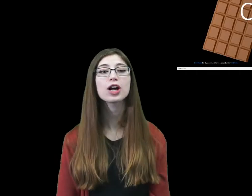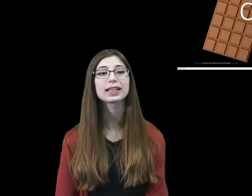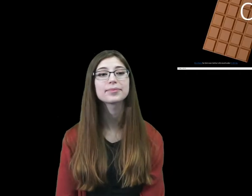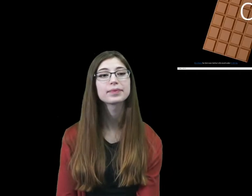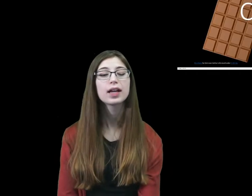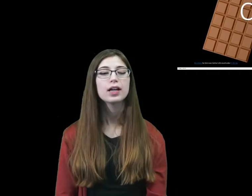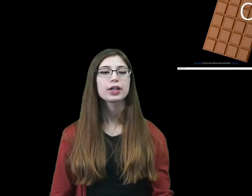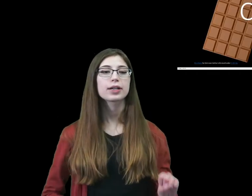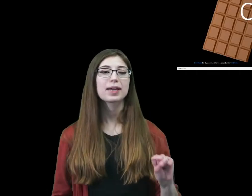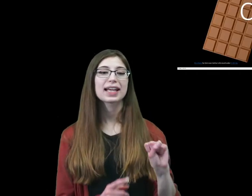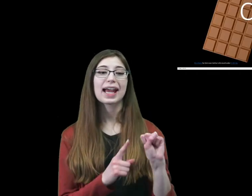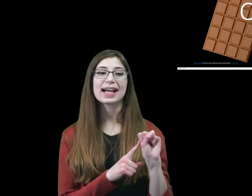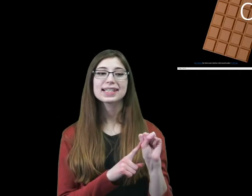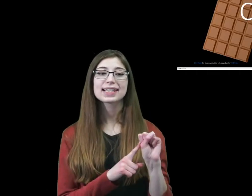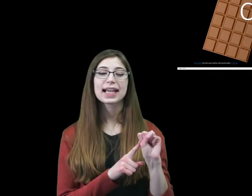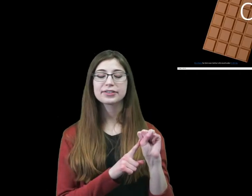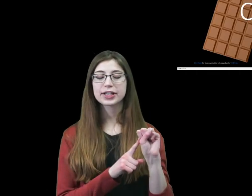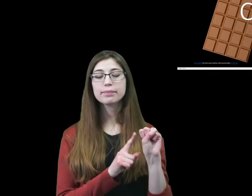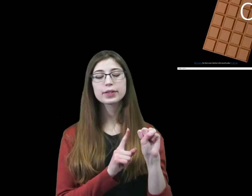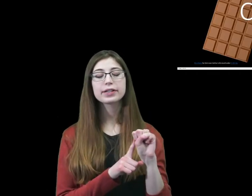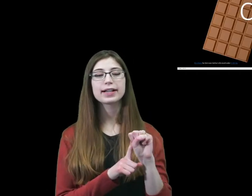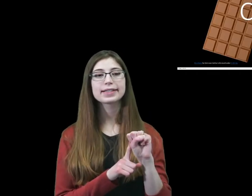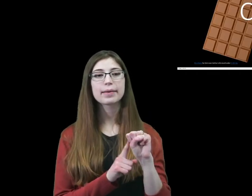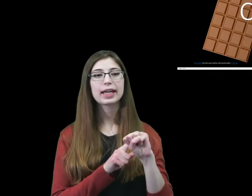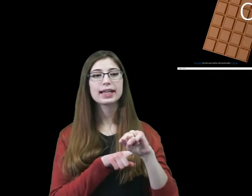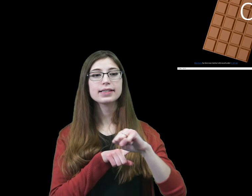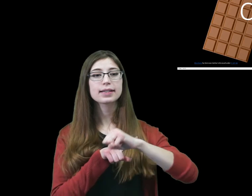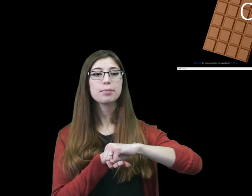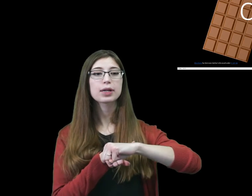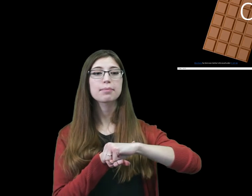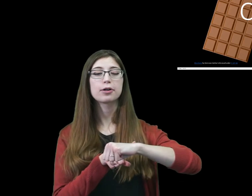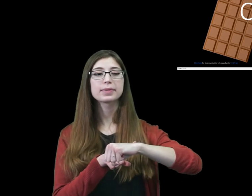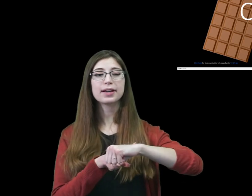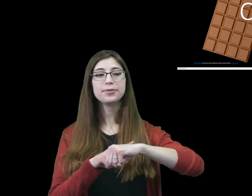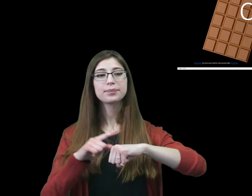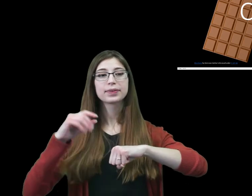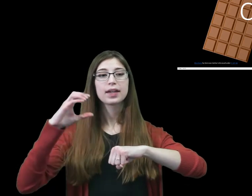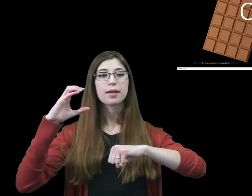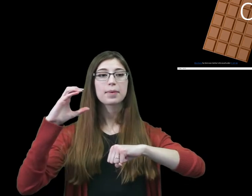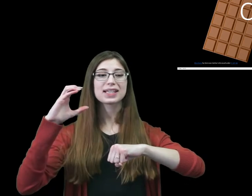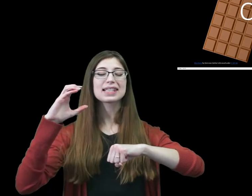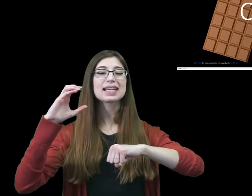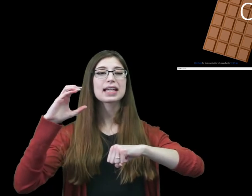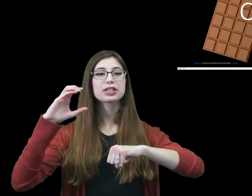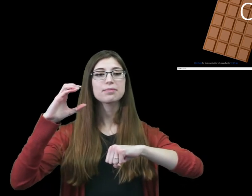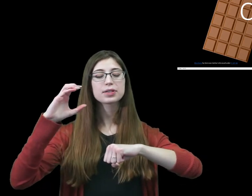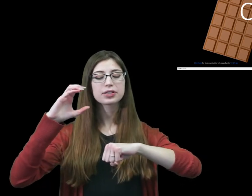chocolate. You're going to make an S handshake with your non-dominant hand. Put it palm down. Make a C handshake with your dominant